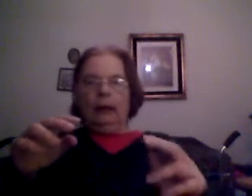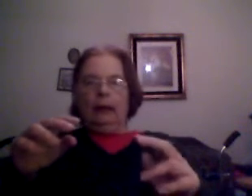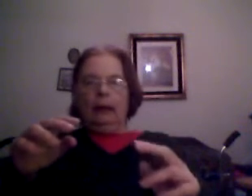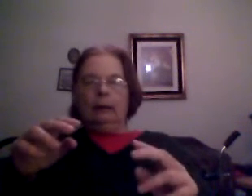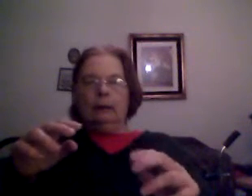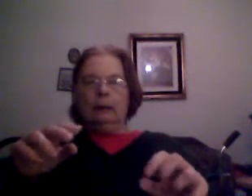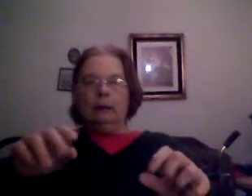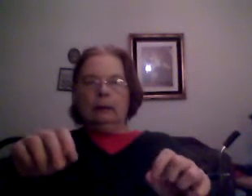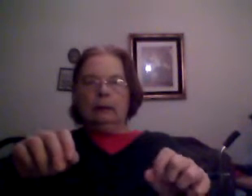a